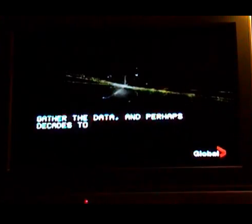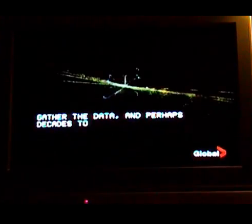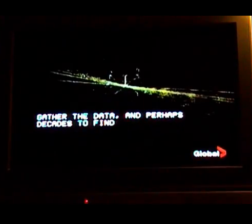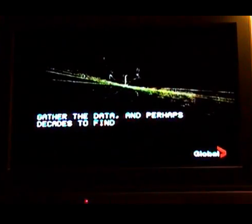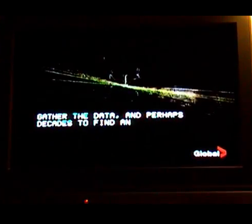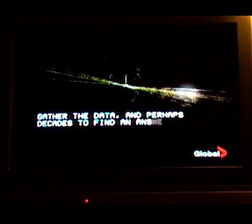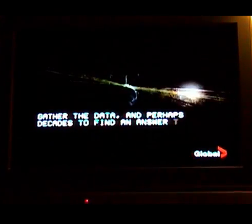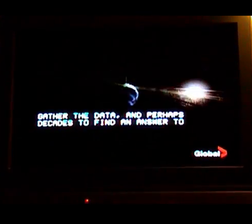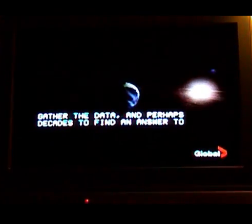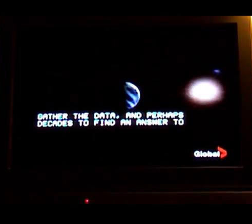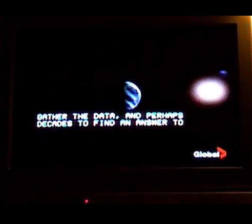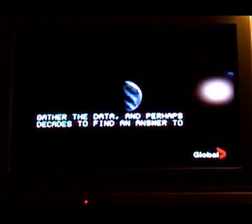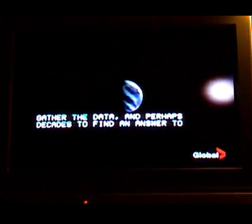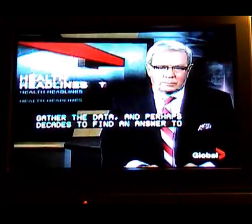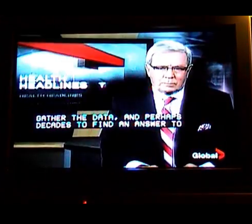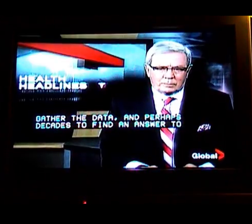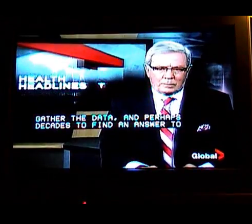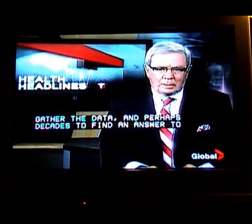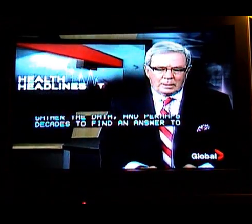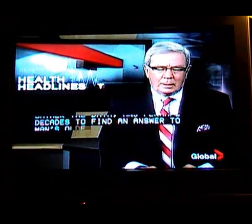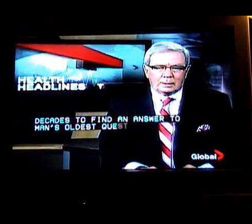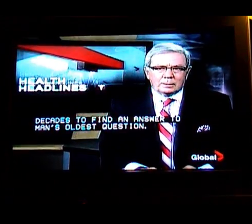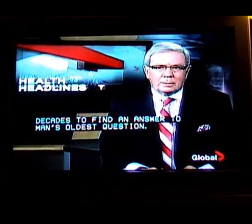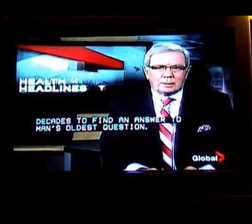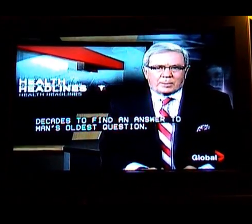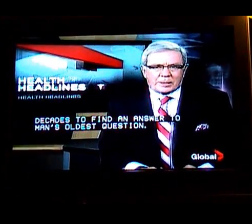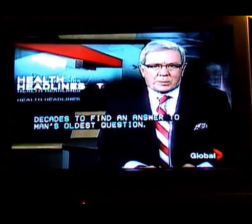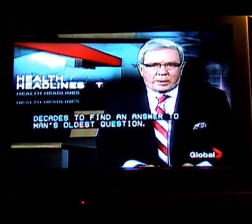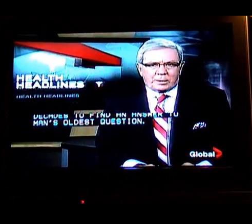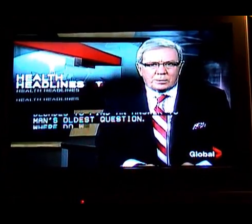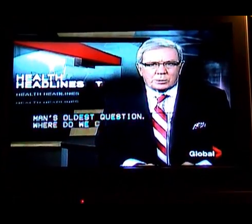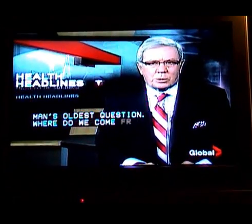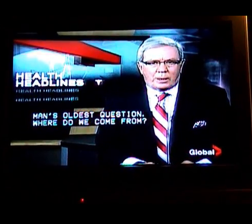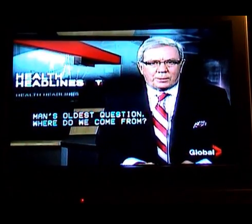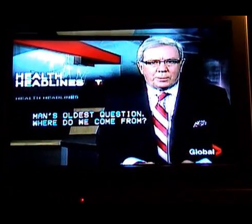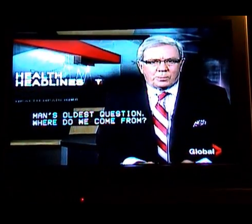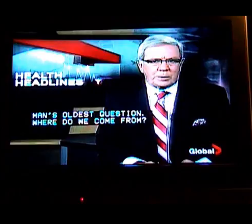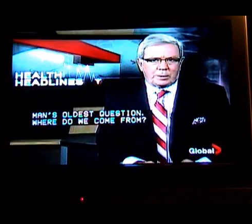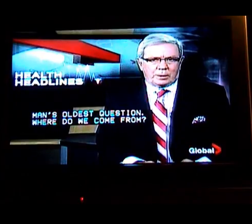from? In the past 20 years, childhood obesity